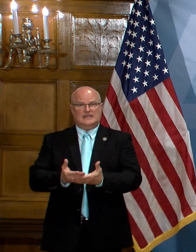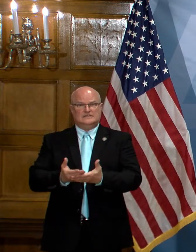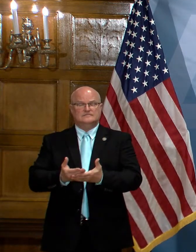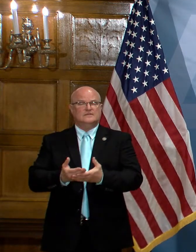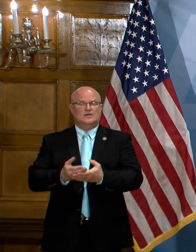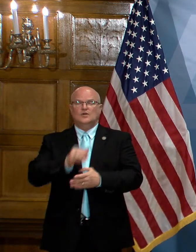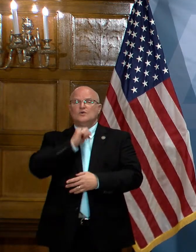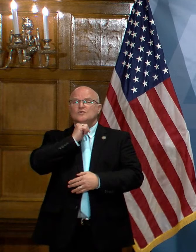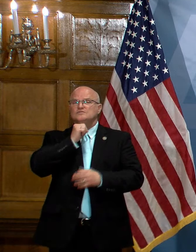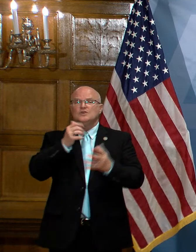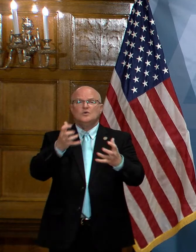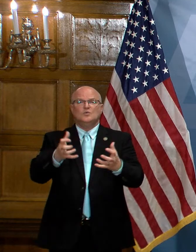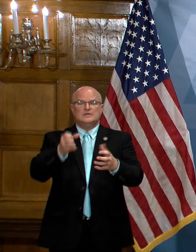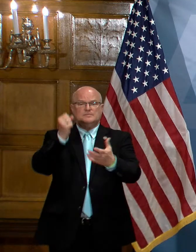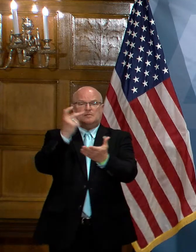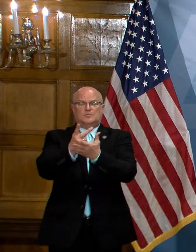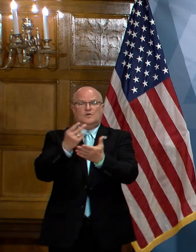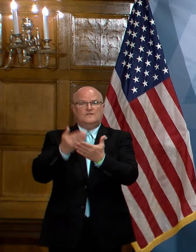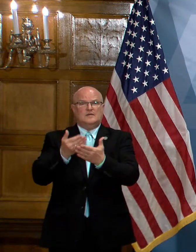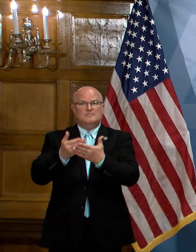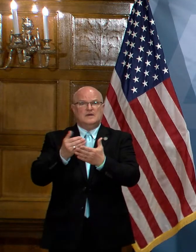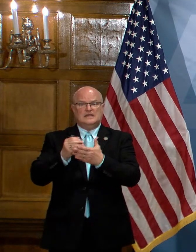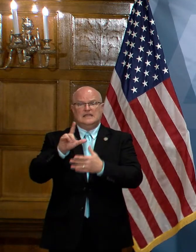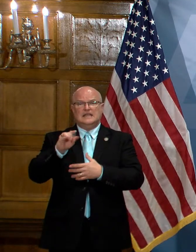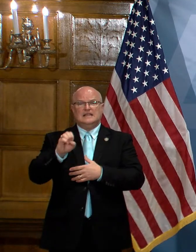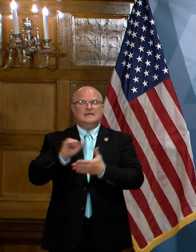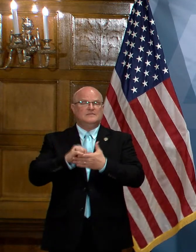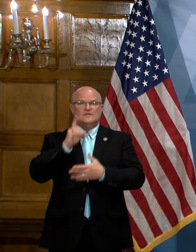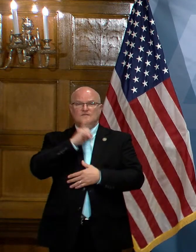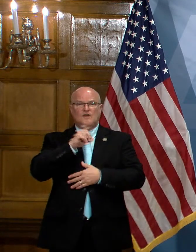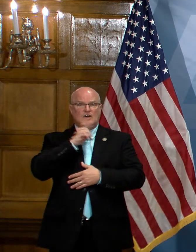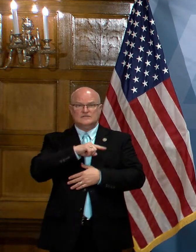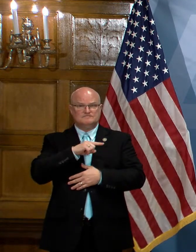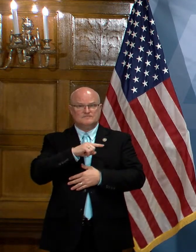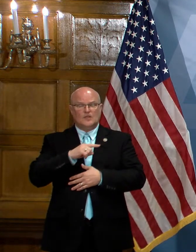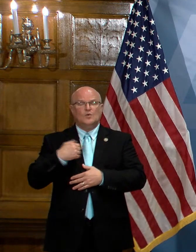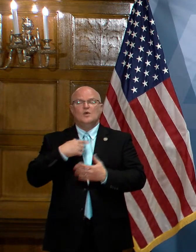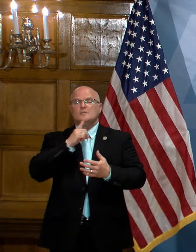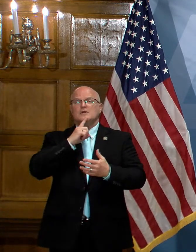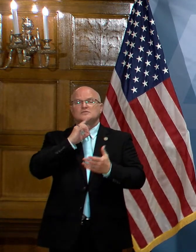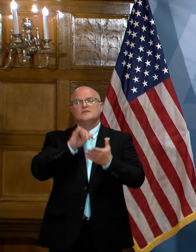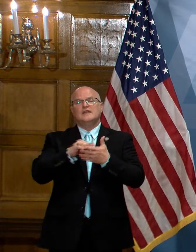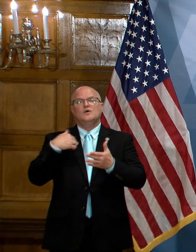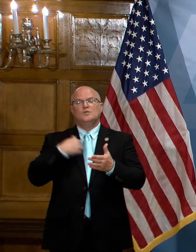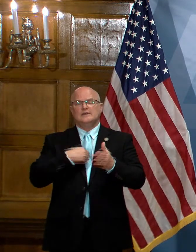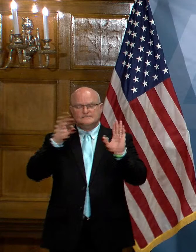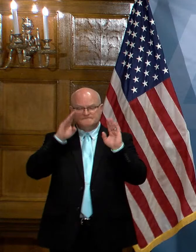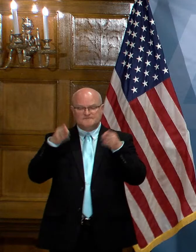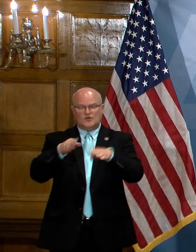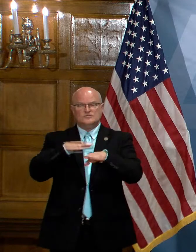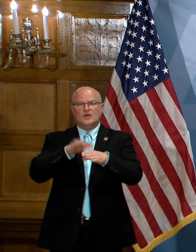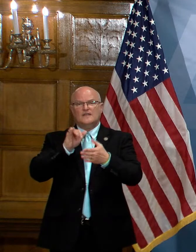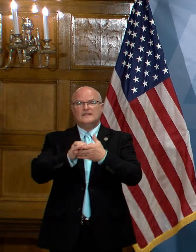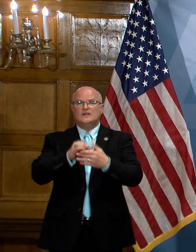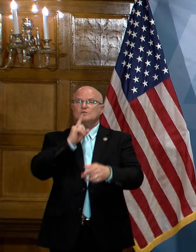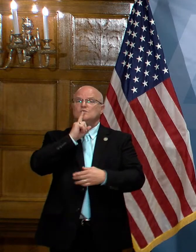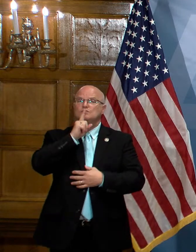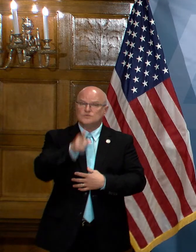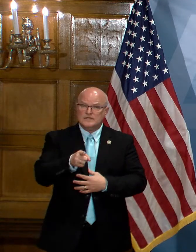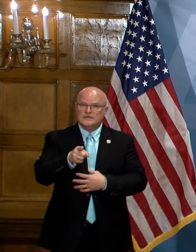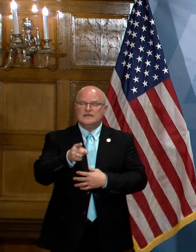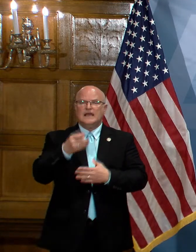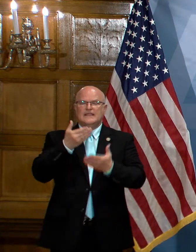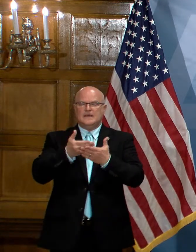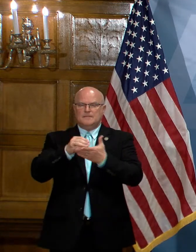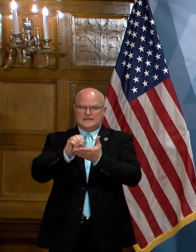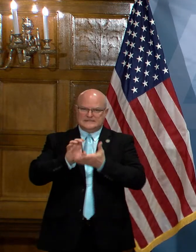do not want to be approving money and claims that are fraudulently based. We want to make sure we can focus on those that are legitimate and get